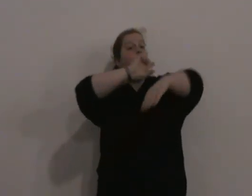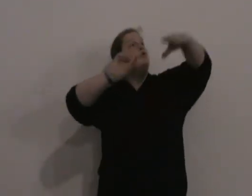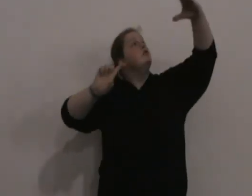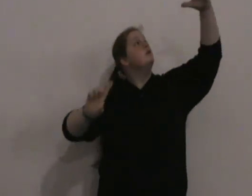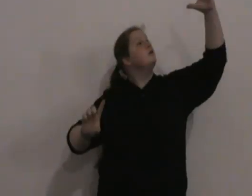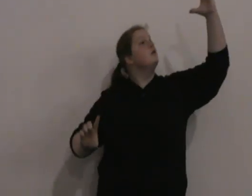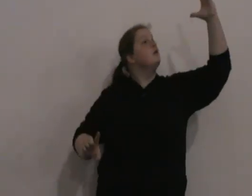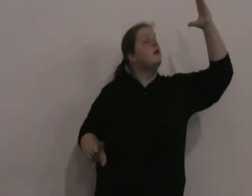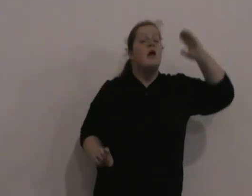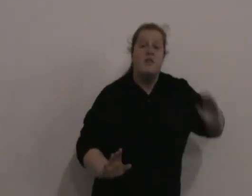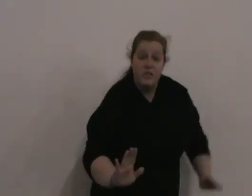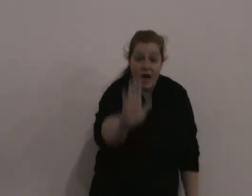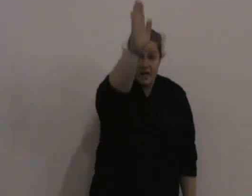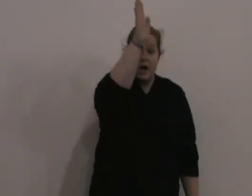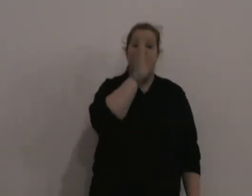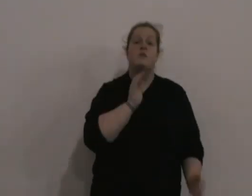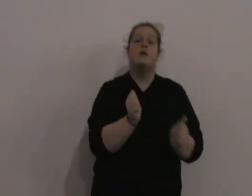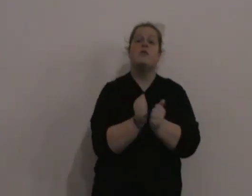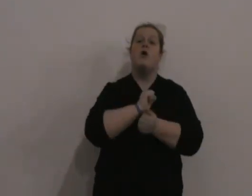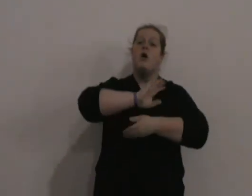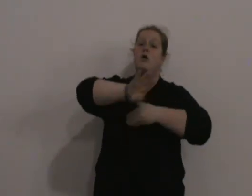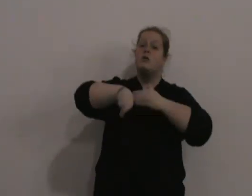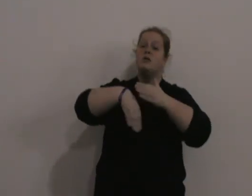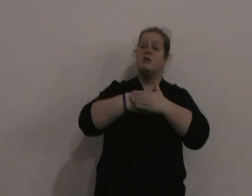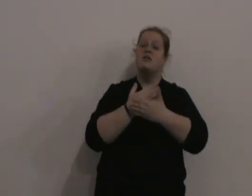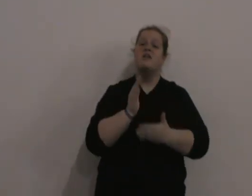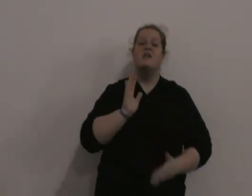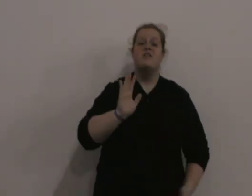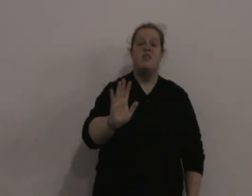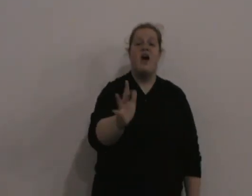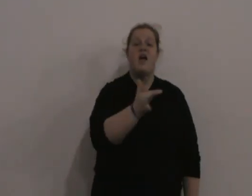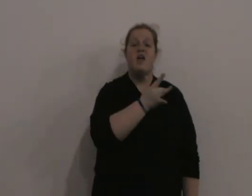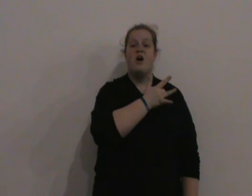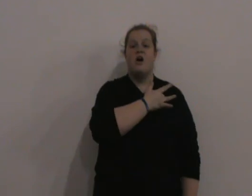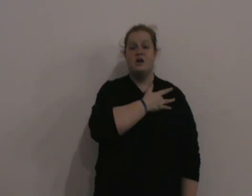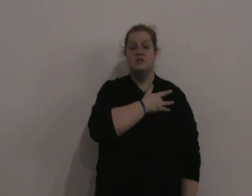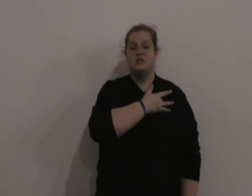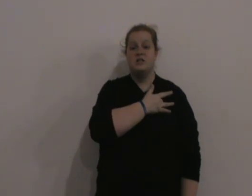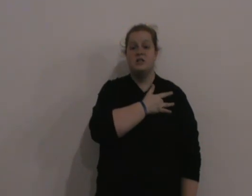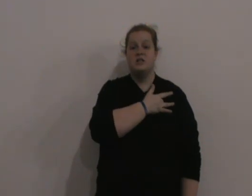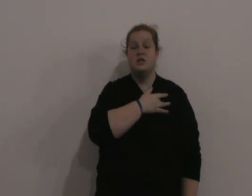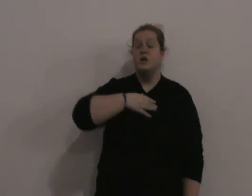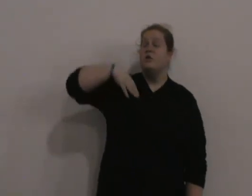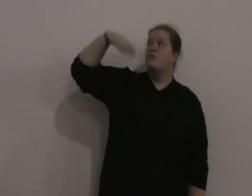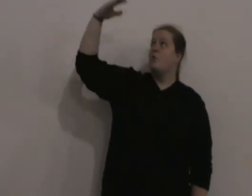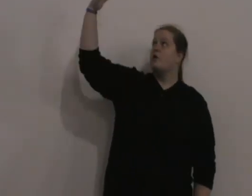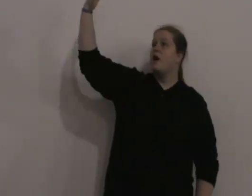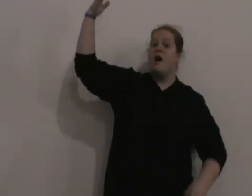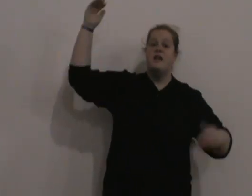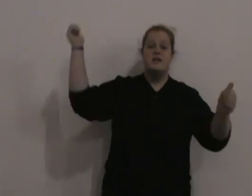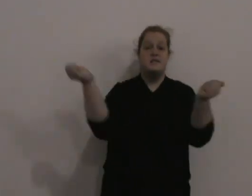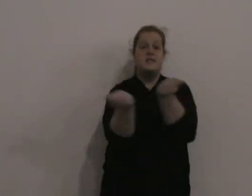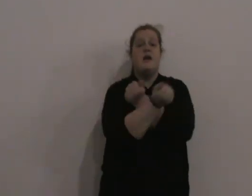Lord, thy God with all thy heart, for God is